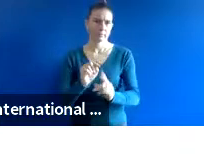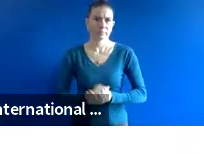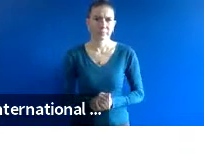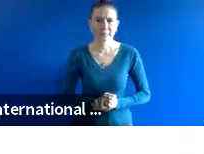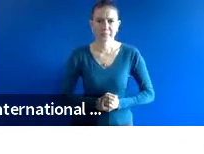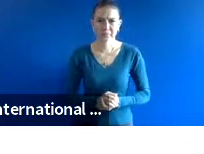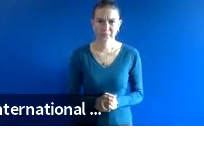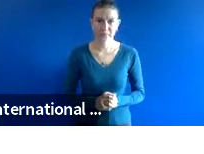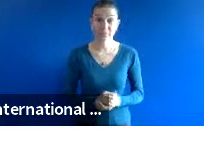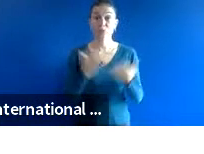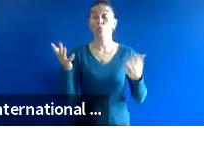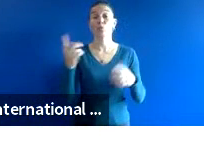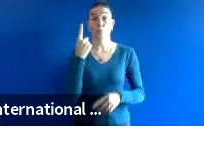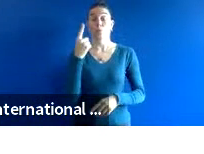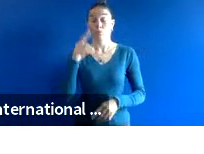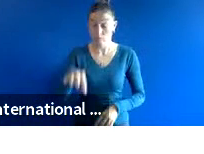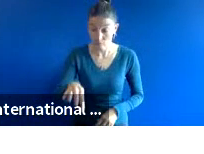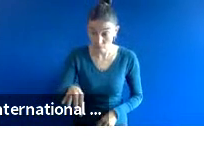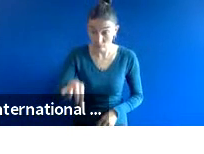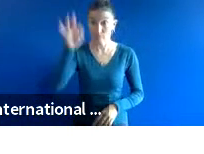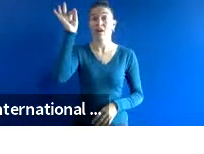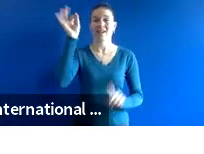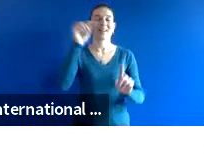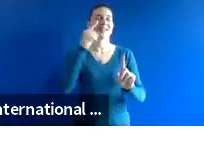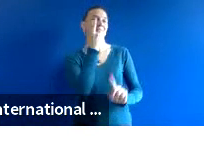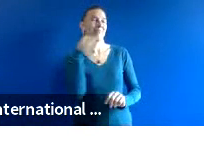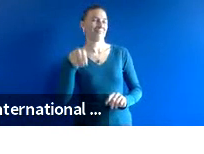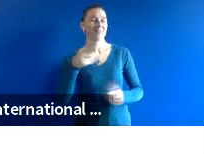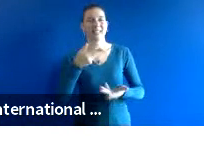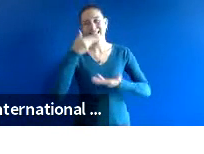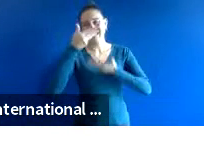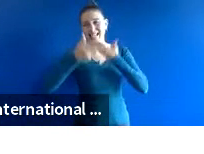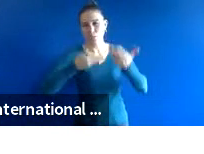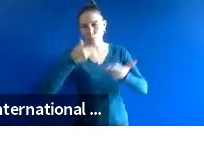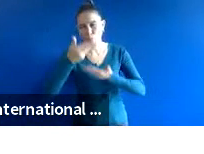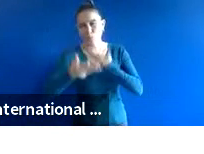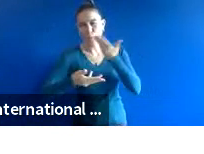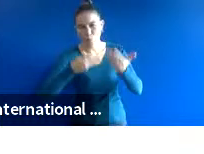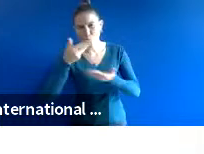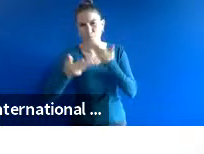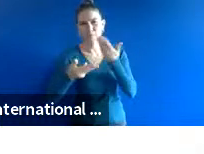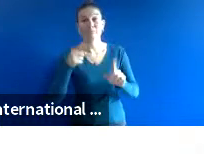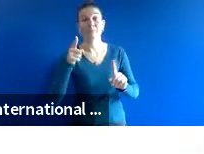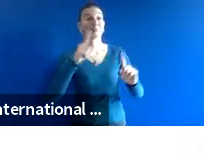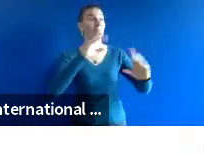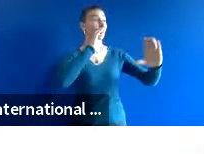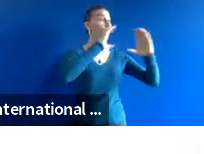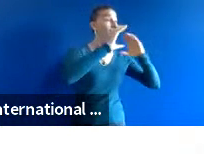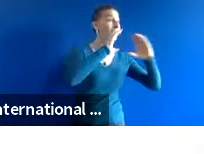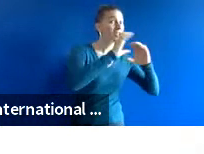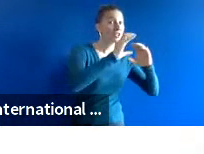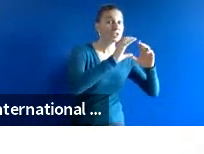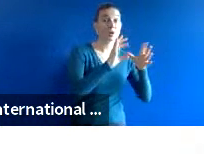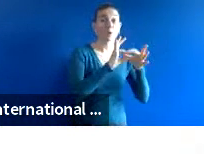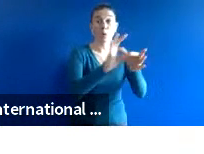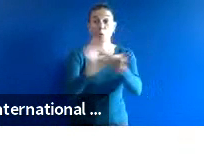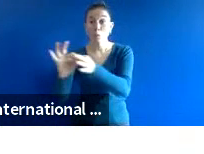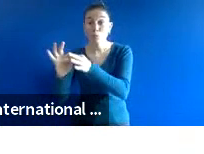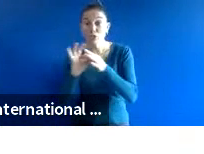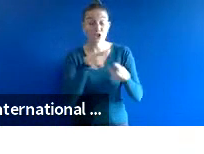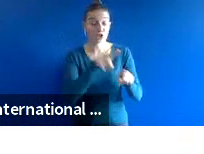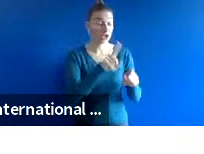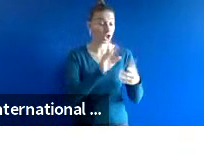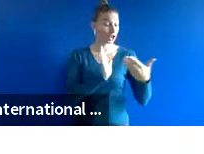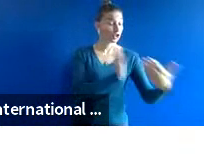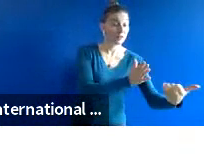so yes, one of the key findings is basically this this testimony that we just saw, that communication collaboration between the different services at